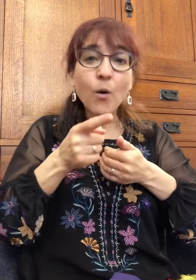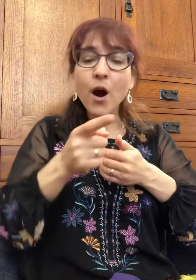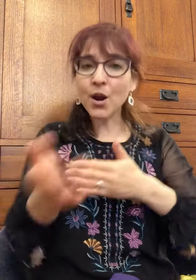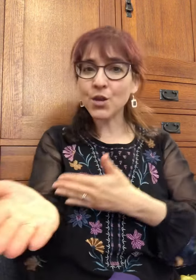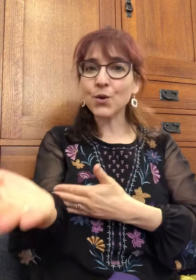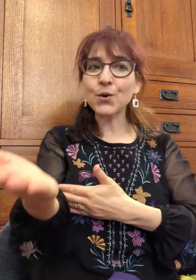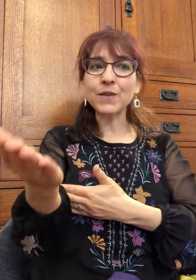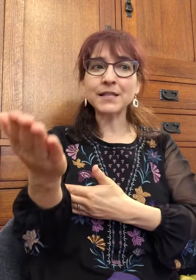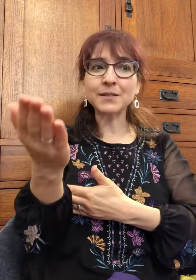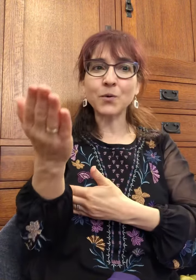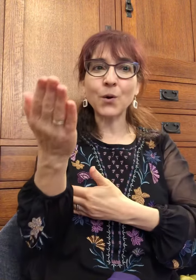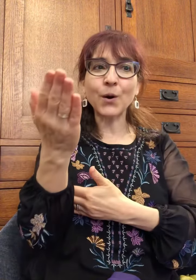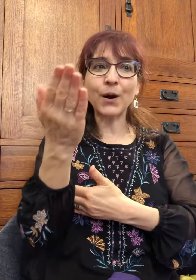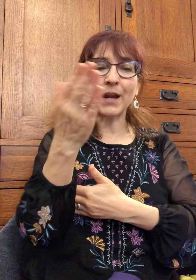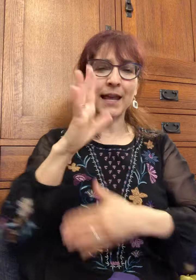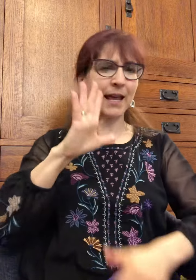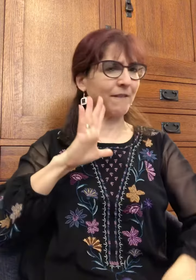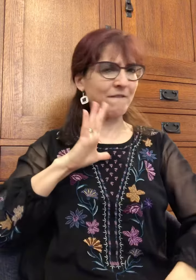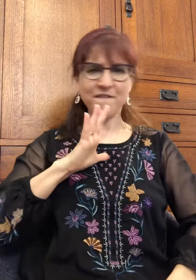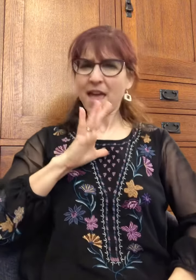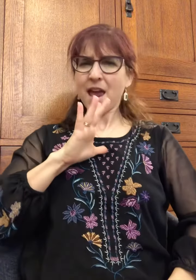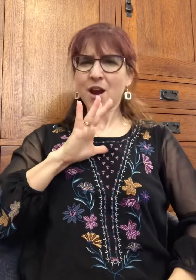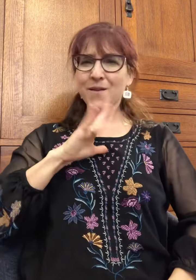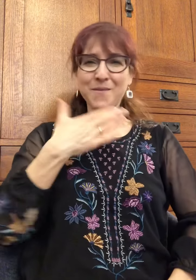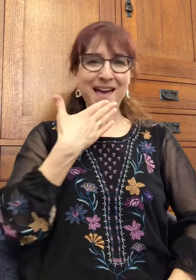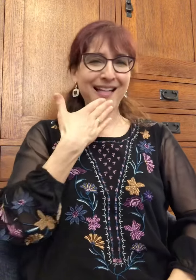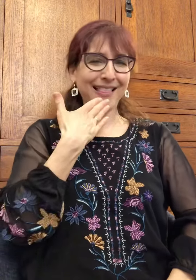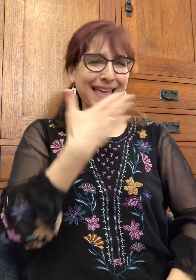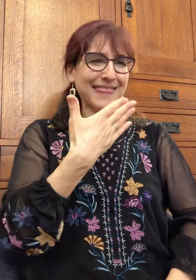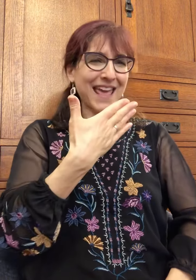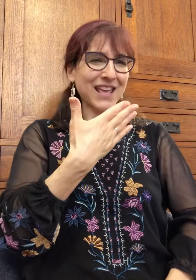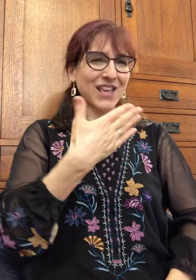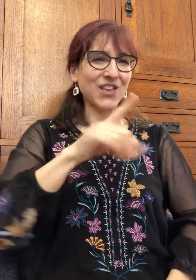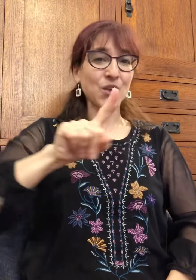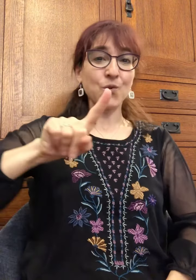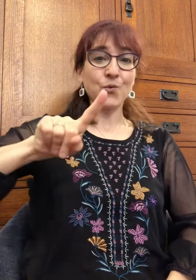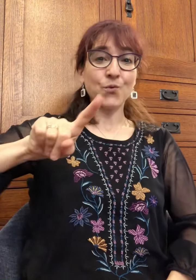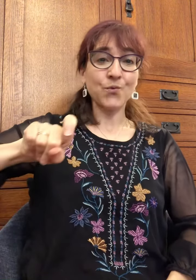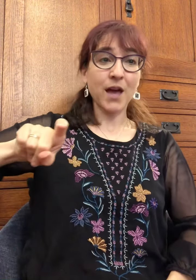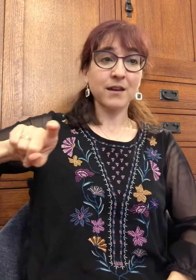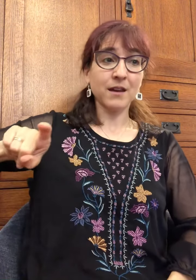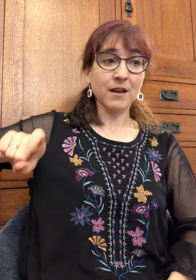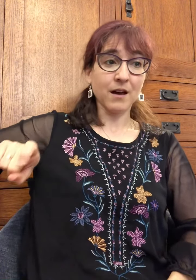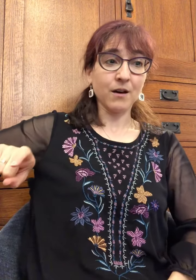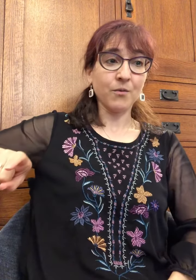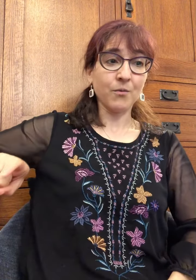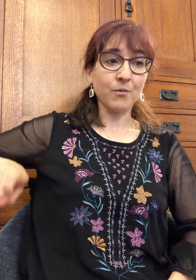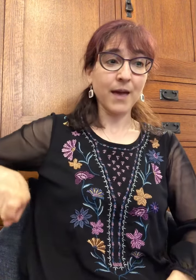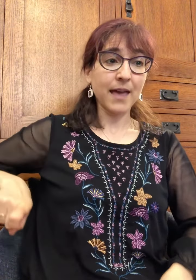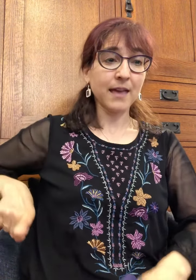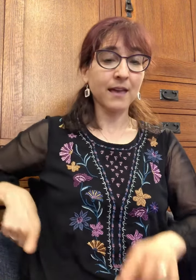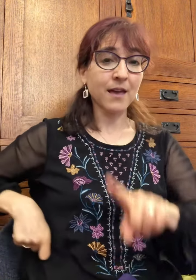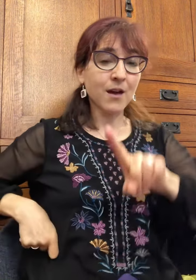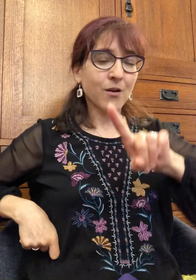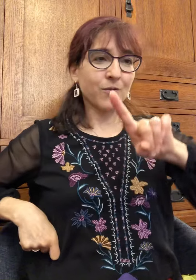are you this morning? Very well, I thank you. Run away.